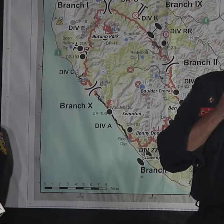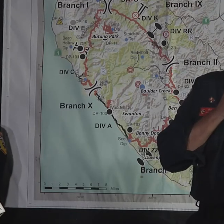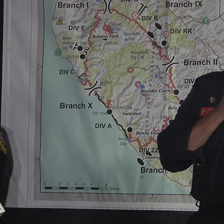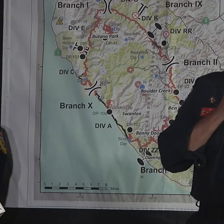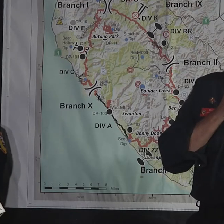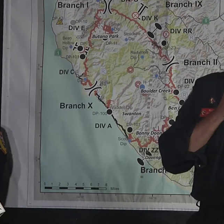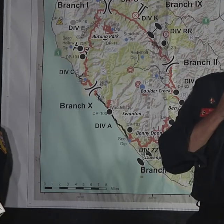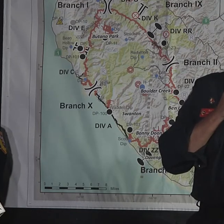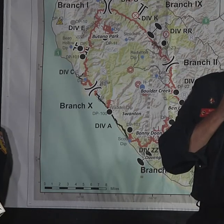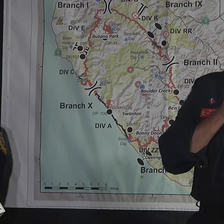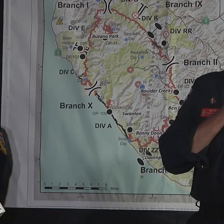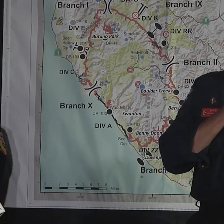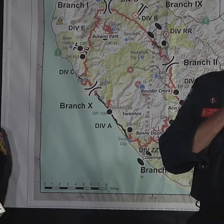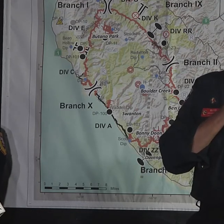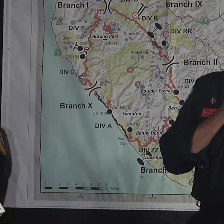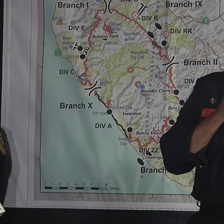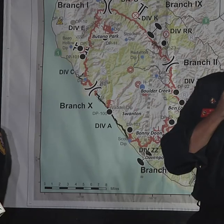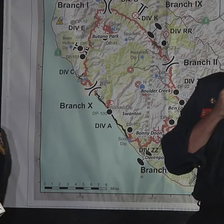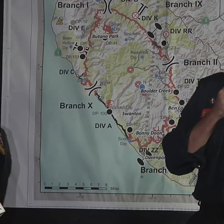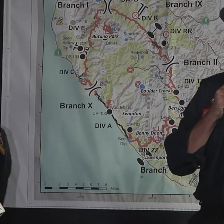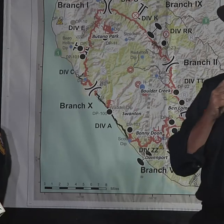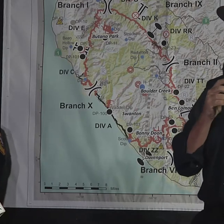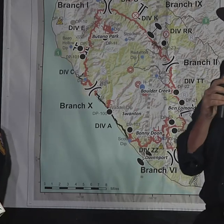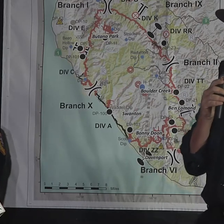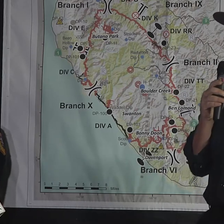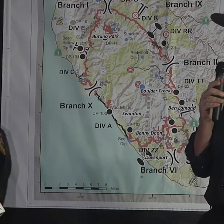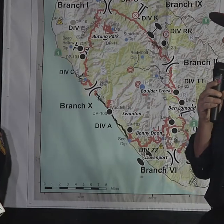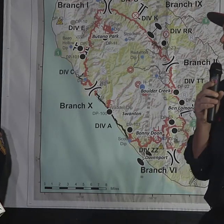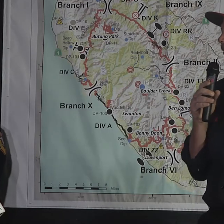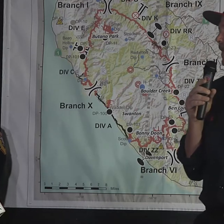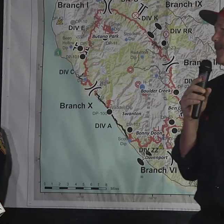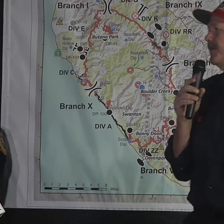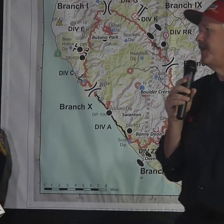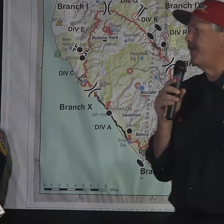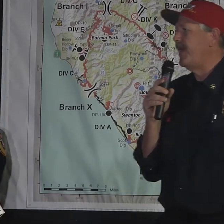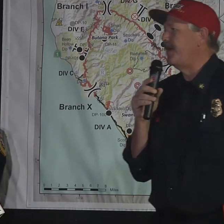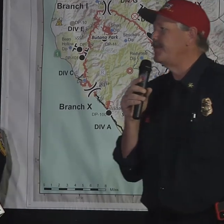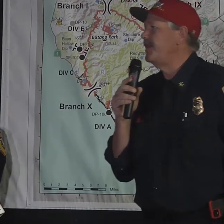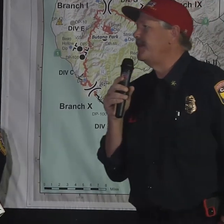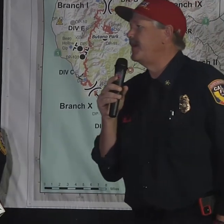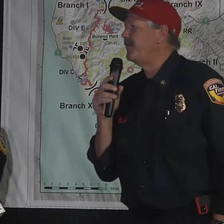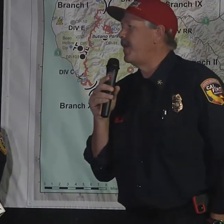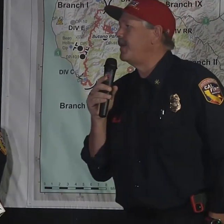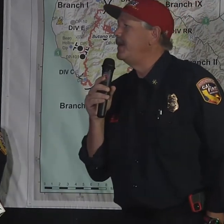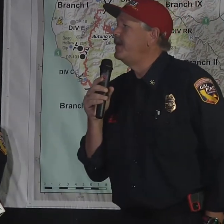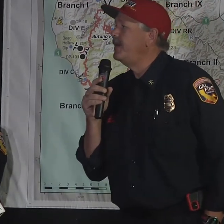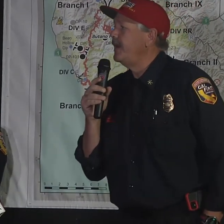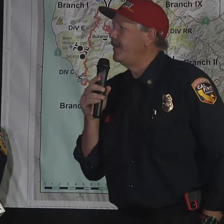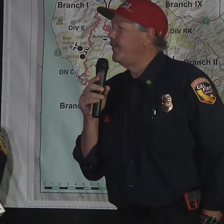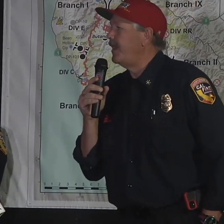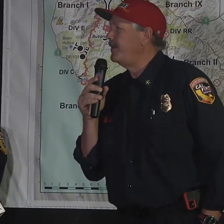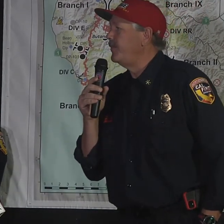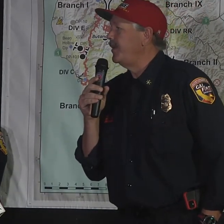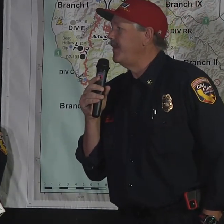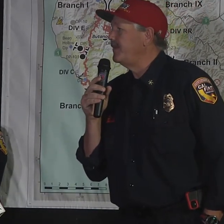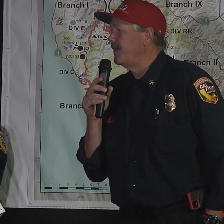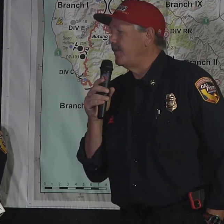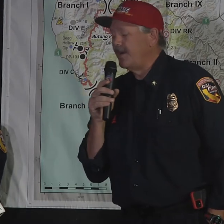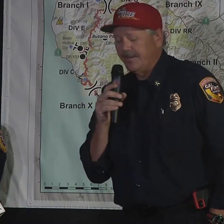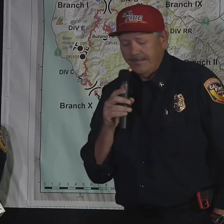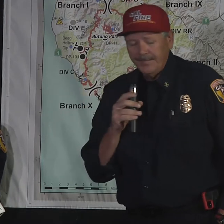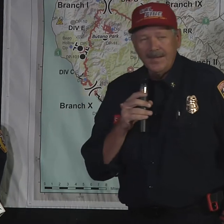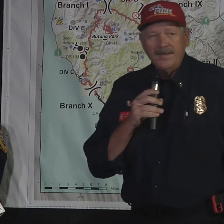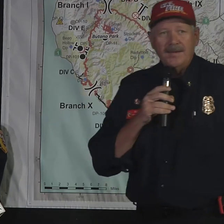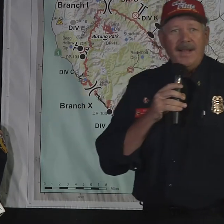and numerous structures within the interior that is very difficult to get to, especially with the amount of trees that have fallen and the amount of debris that's